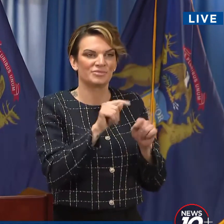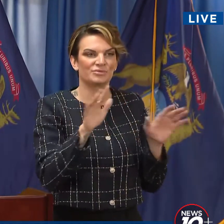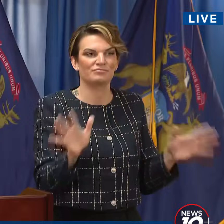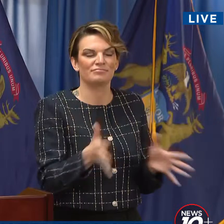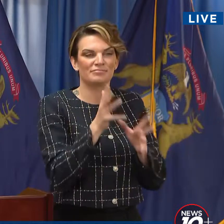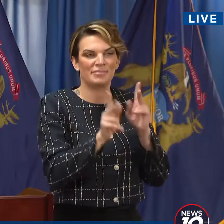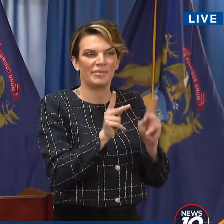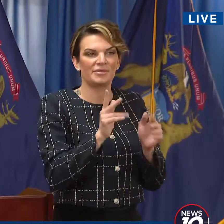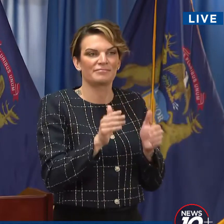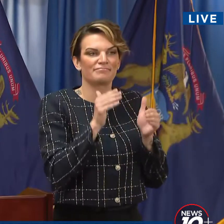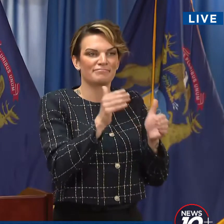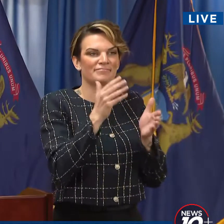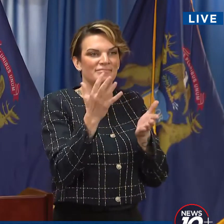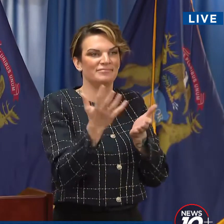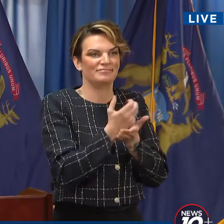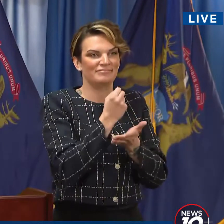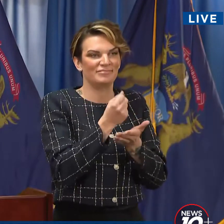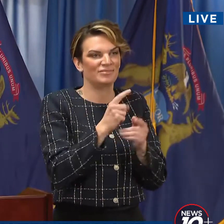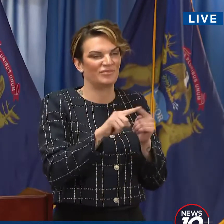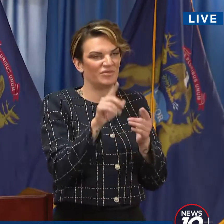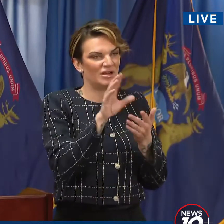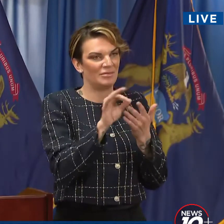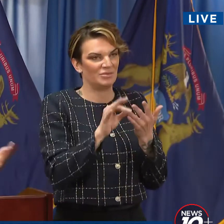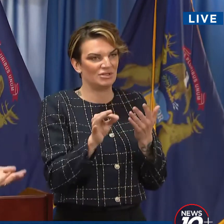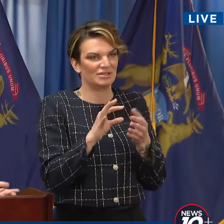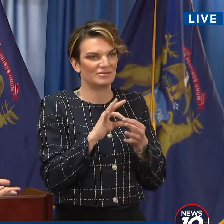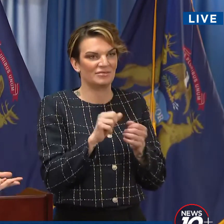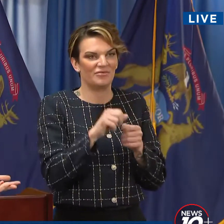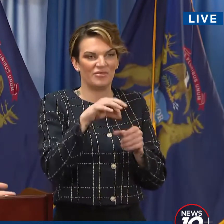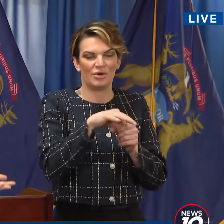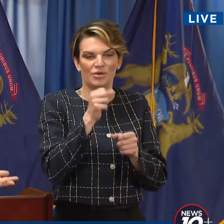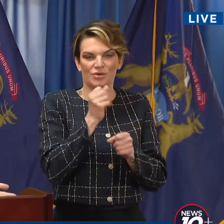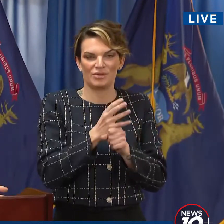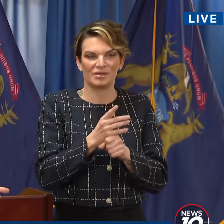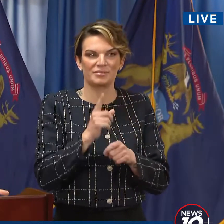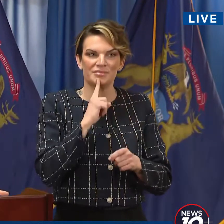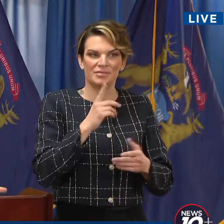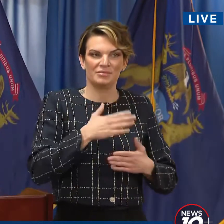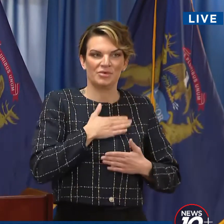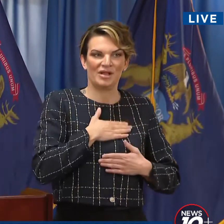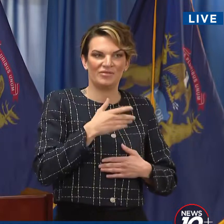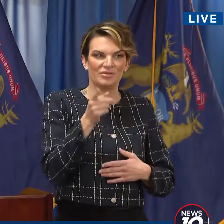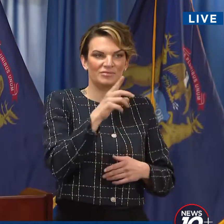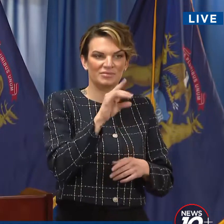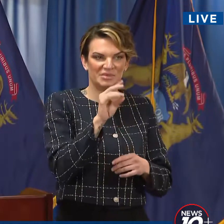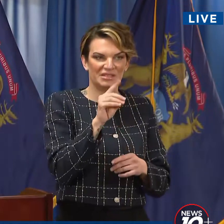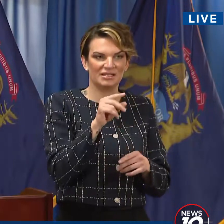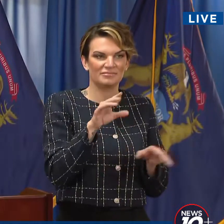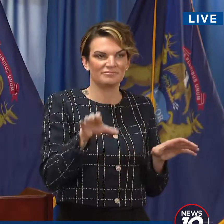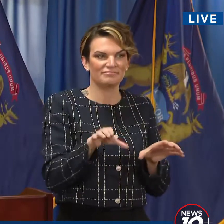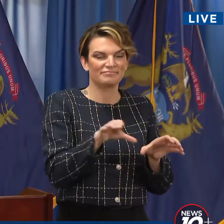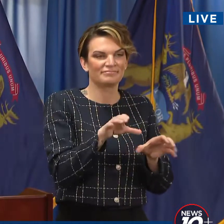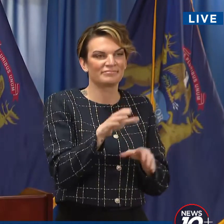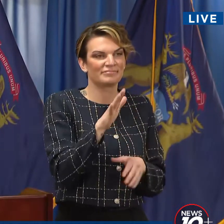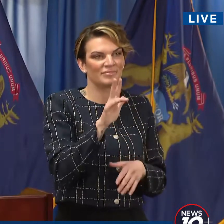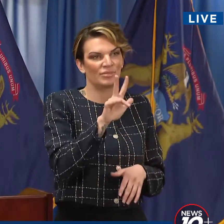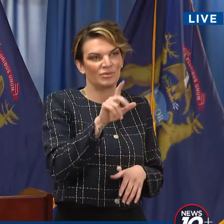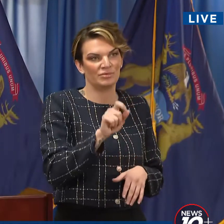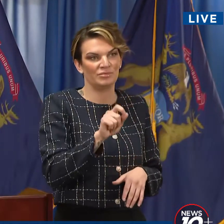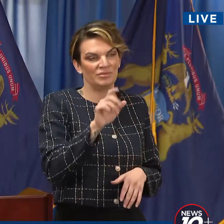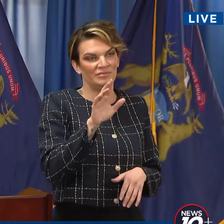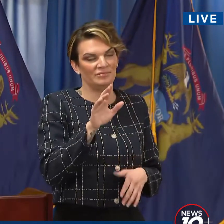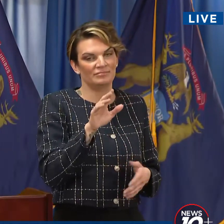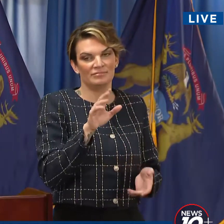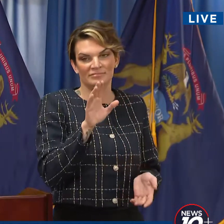encourage people to take advantage of other options to vote early, and I was grateful that so many did this year. You know, over almost 3.5